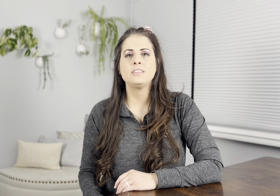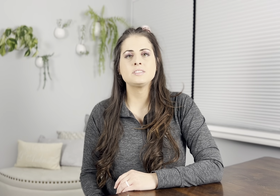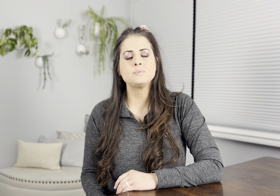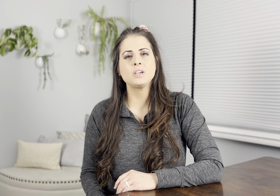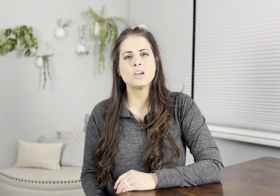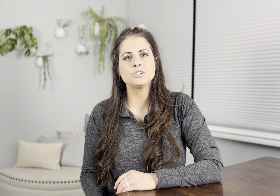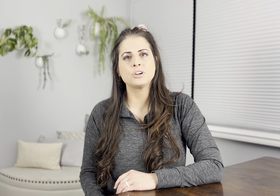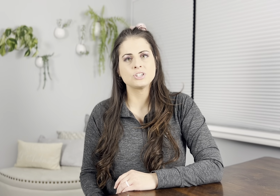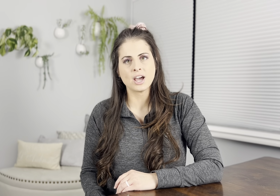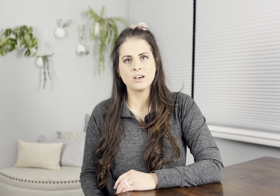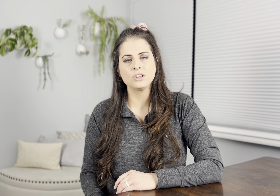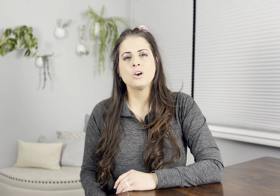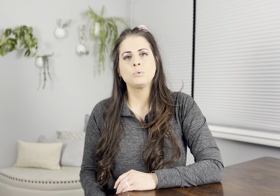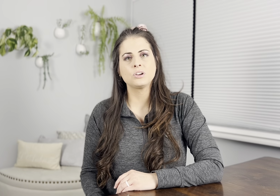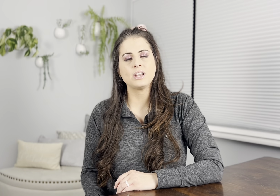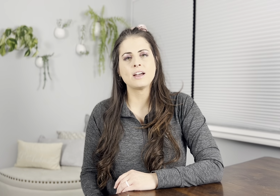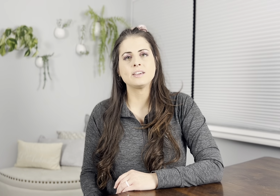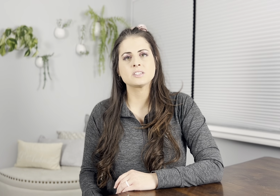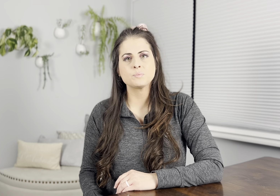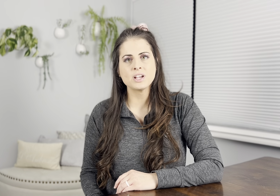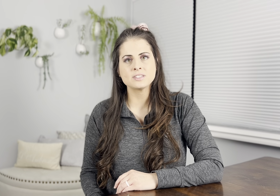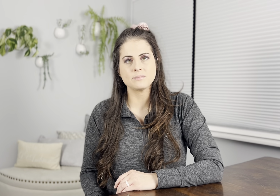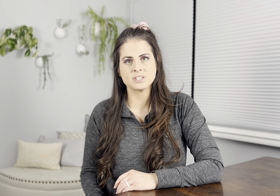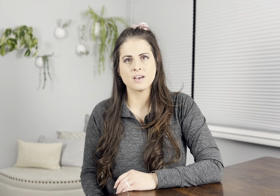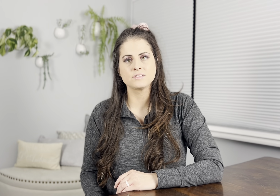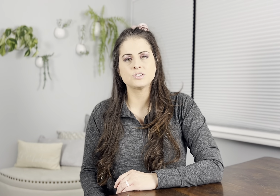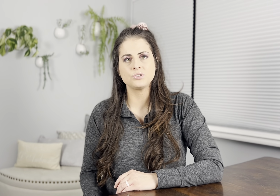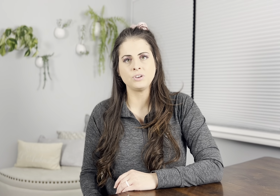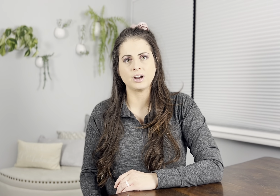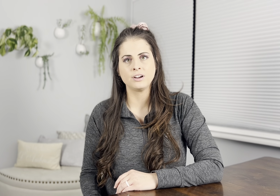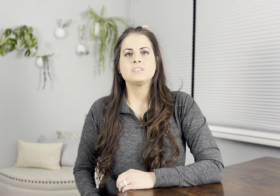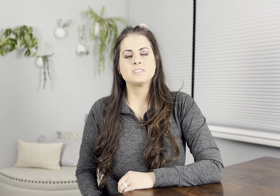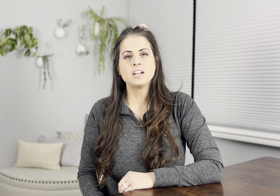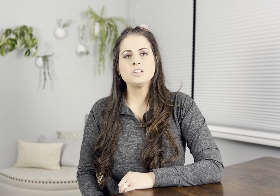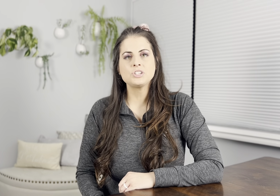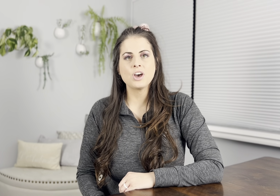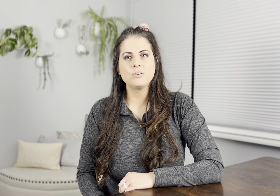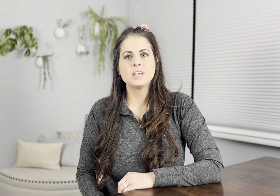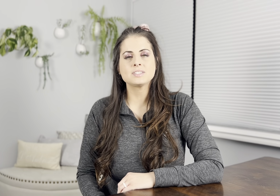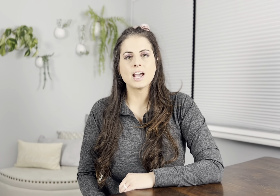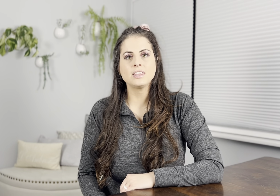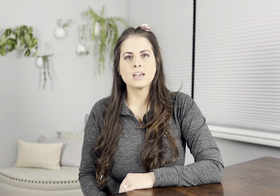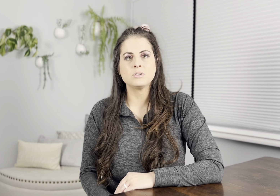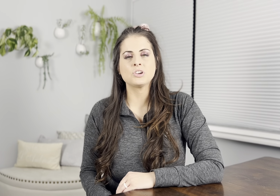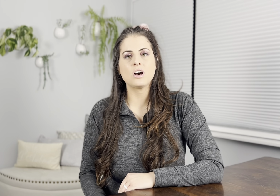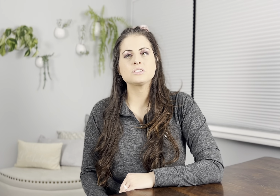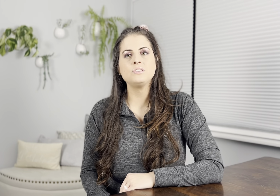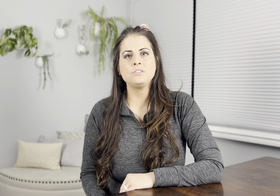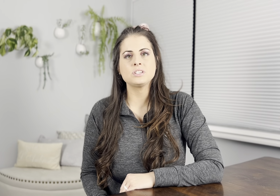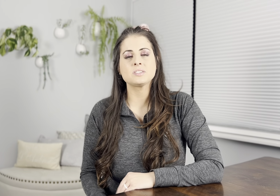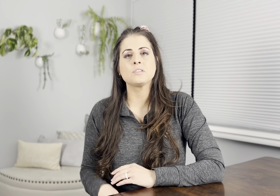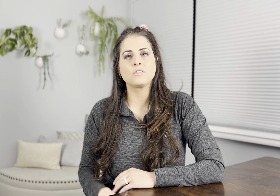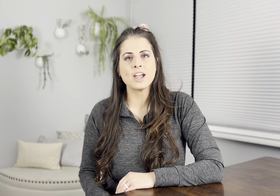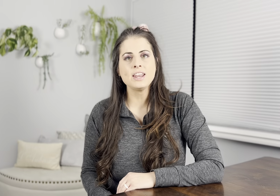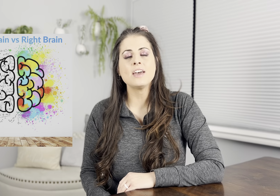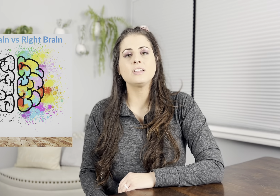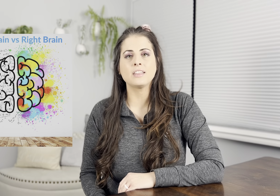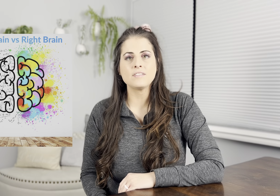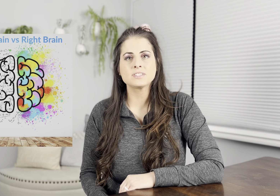is because your child will learn how to express themselves sooner. Studies show that sign language also uses the right and the left side